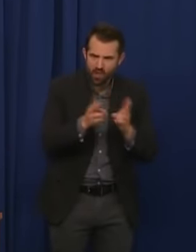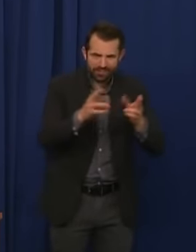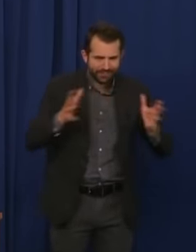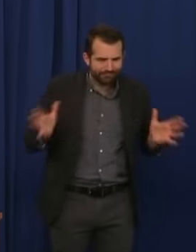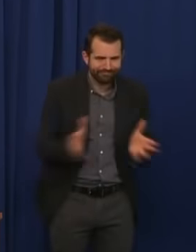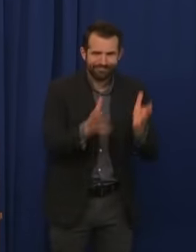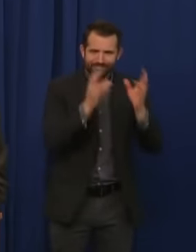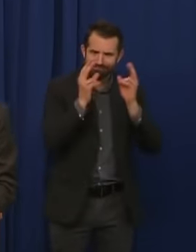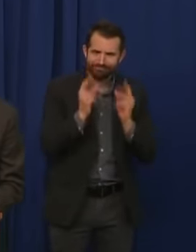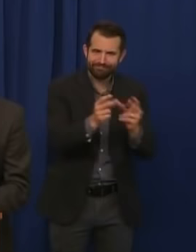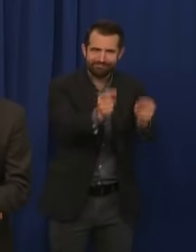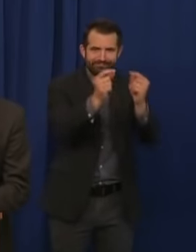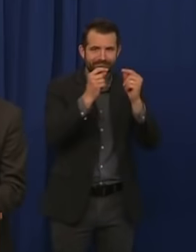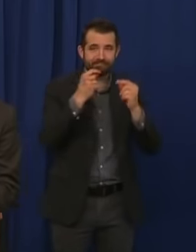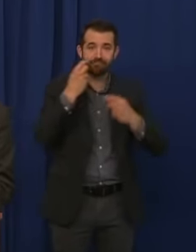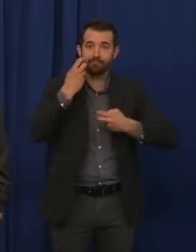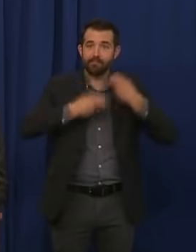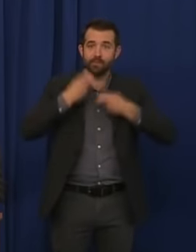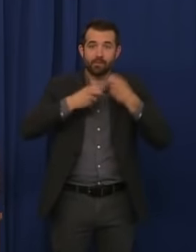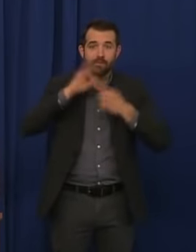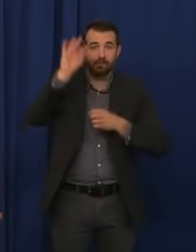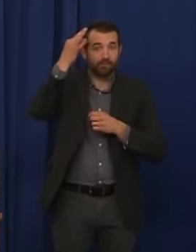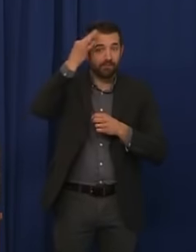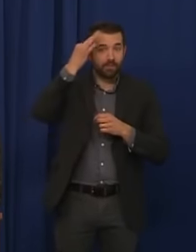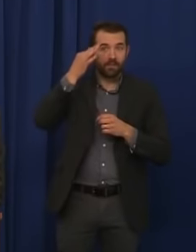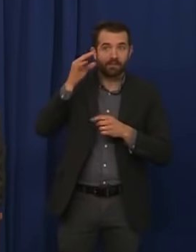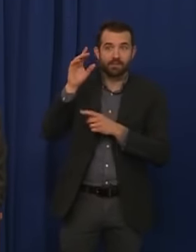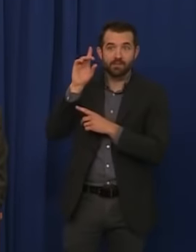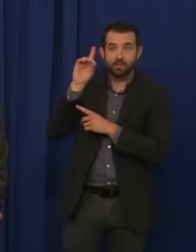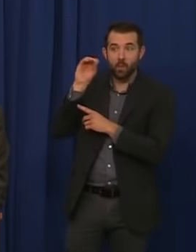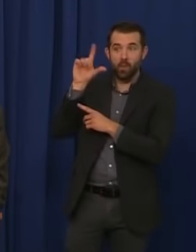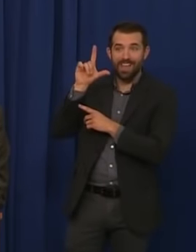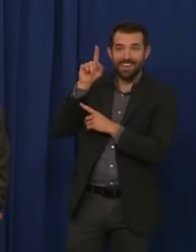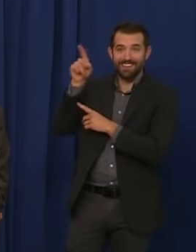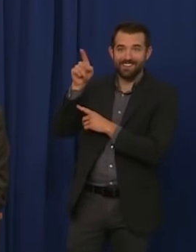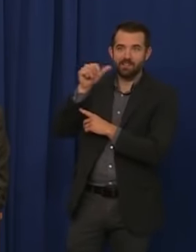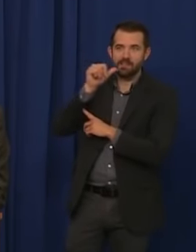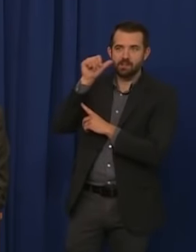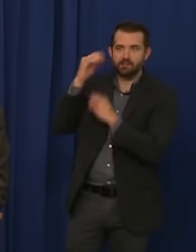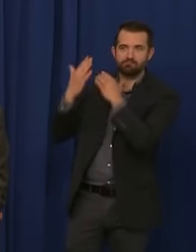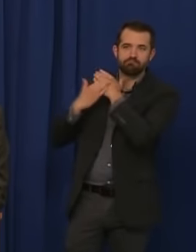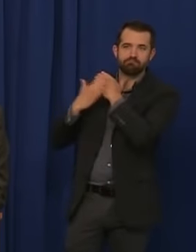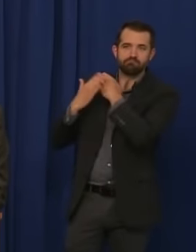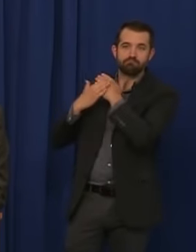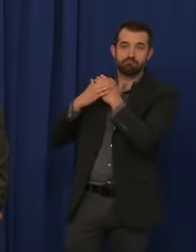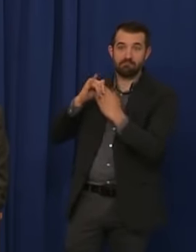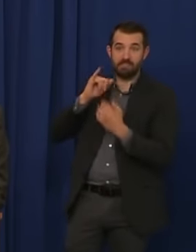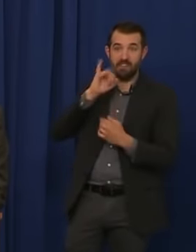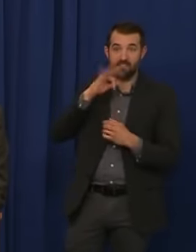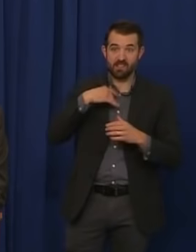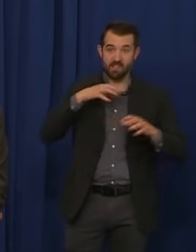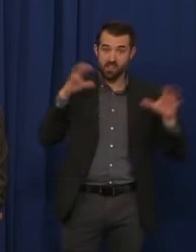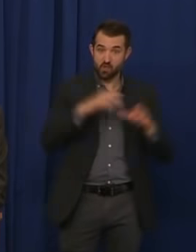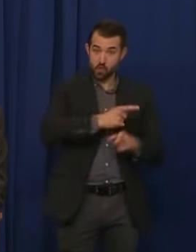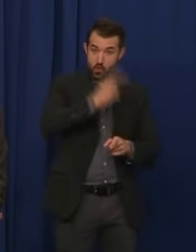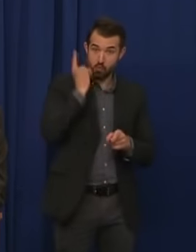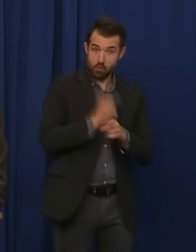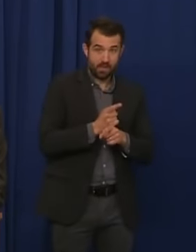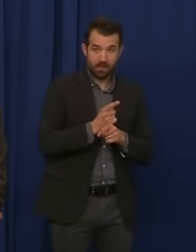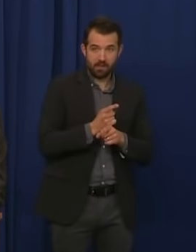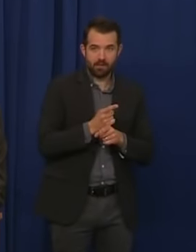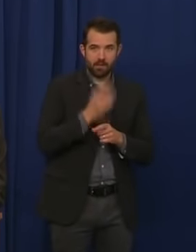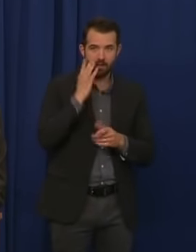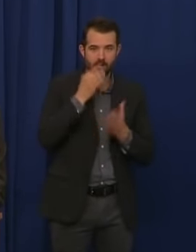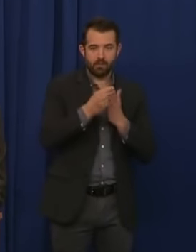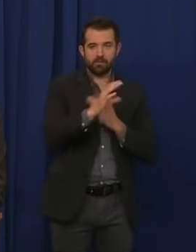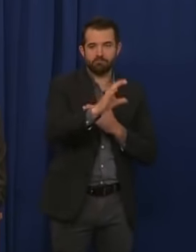the federal government, the federal Department of Labor also sent us a warning yesterday saying, if you don't do it right, we're going to claw back the money. The OIG is going to